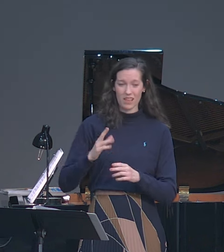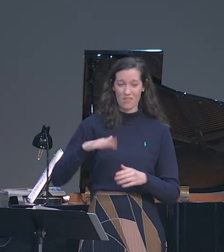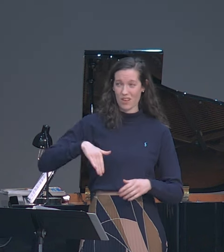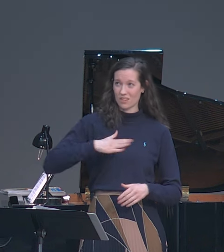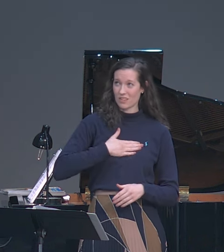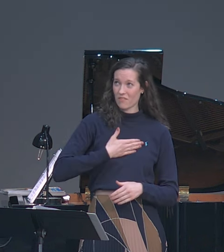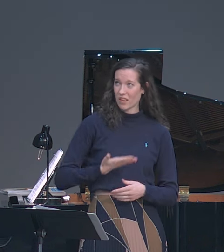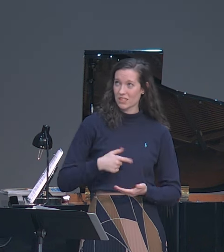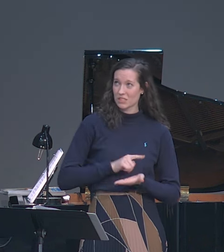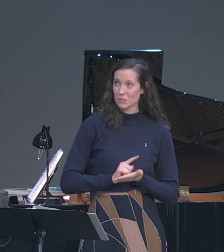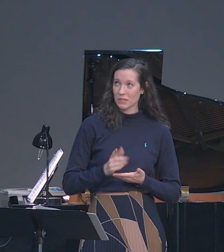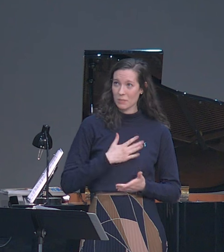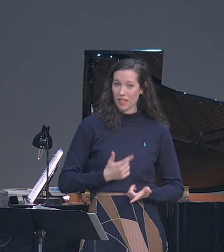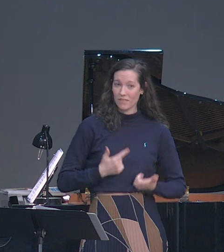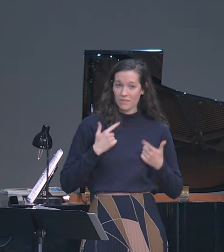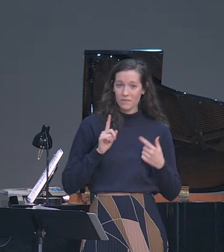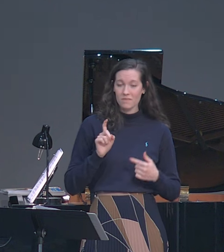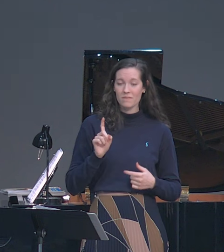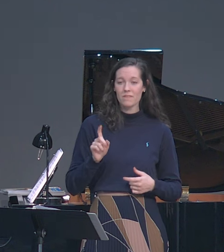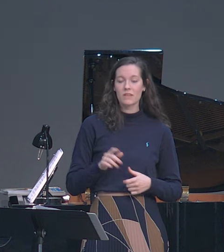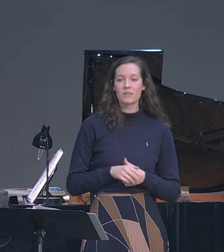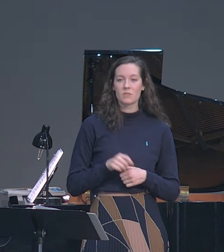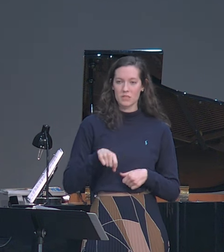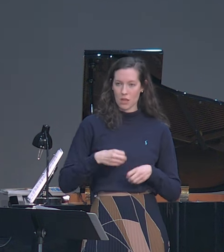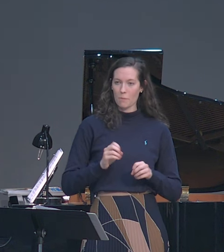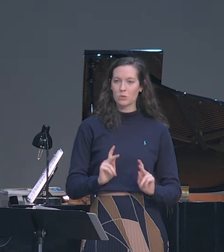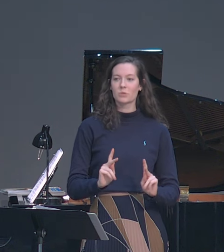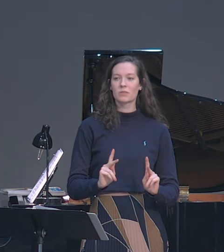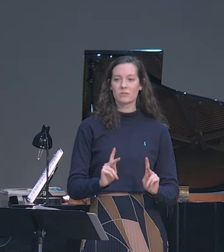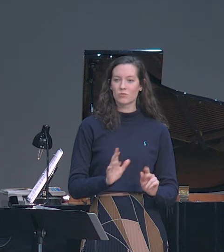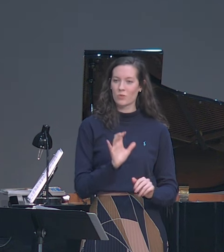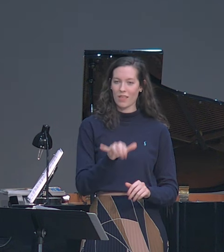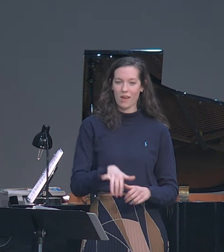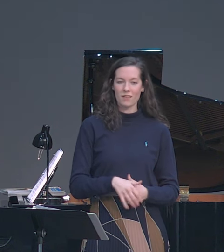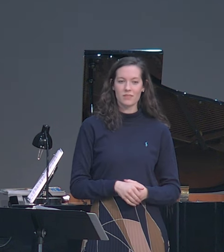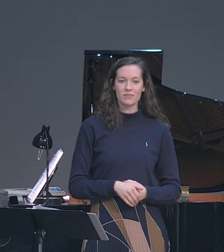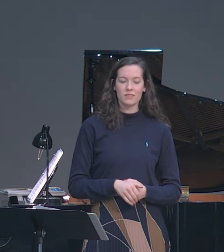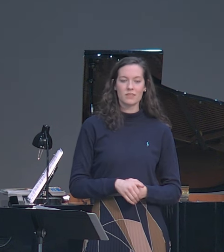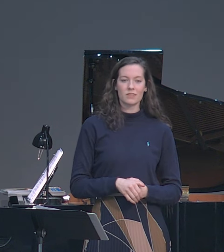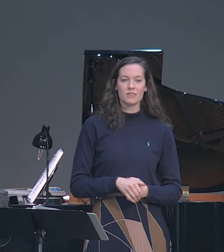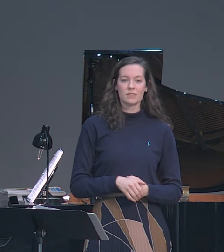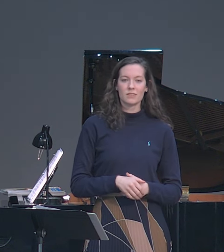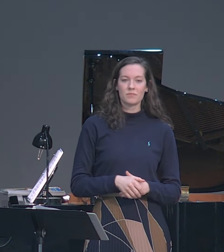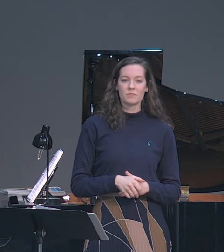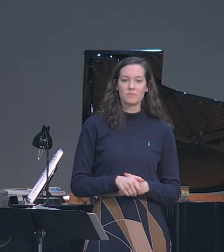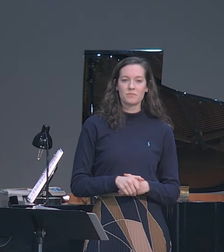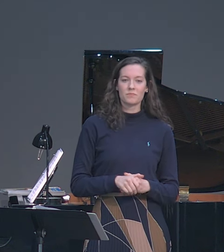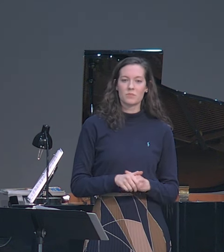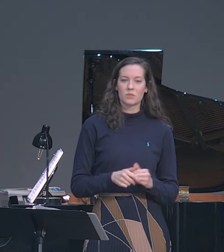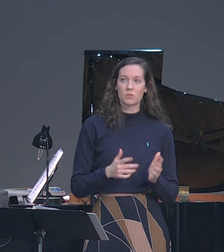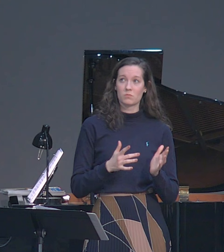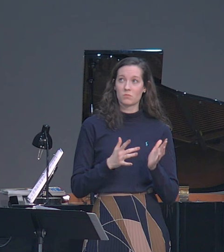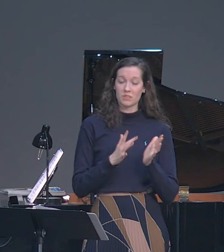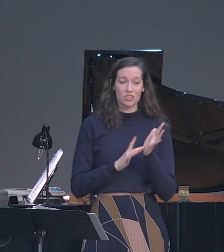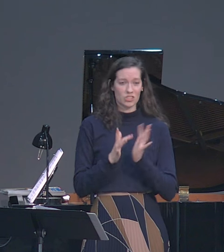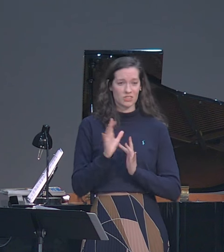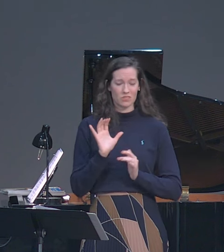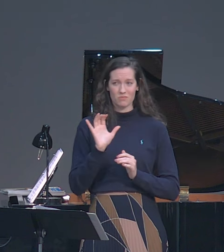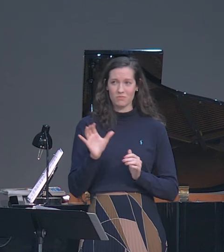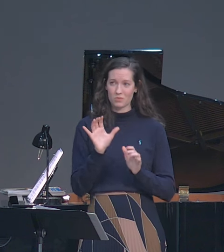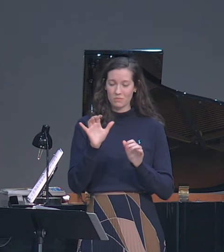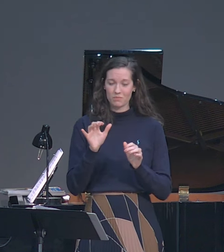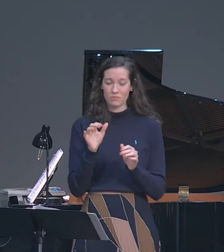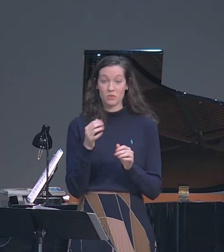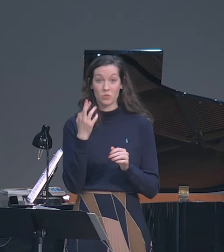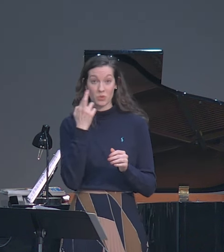this week in my life? This is your opportunity to do that, sort of come clean. And that's actually what Jesus went to the cross for, is to forgive you, to cleanse you